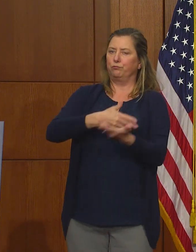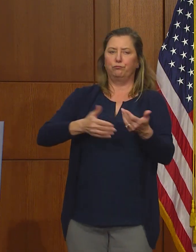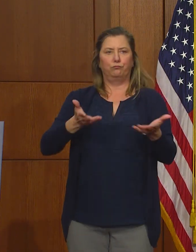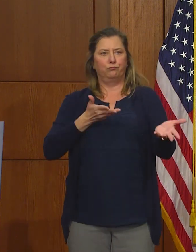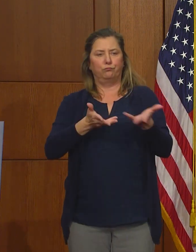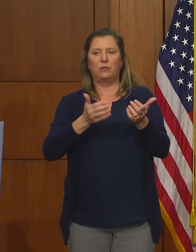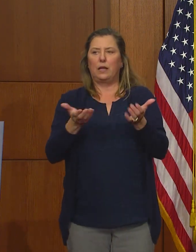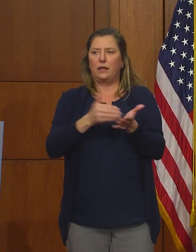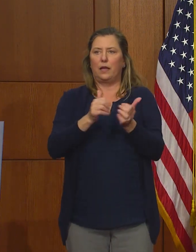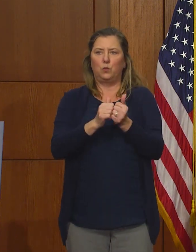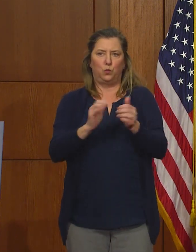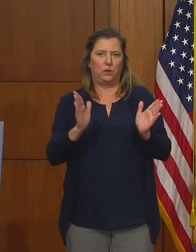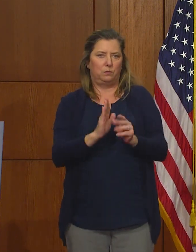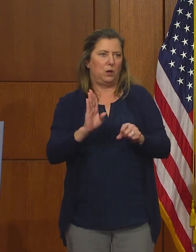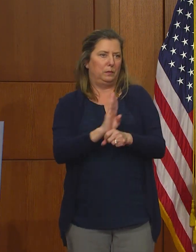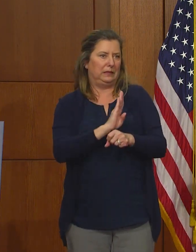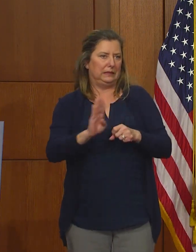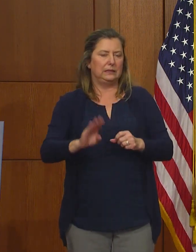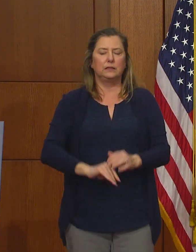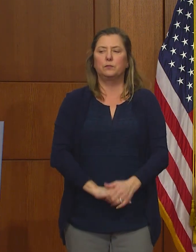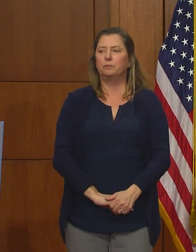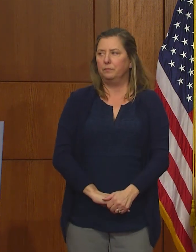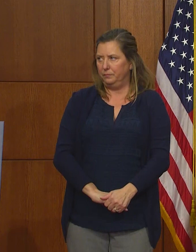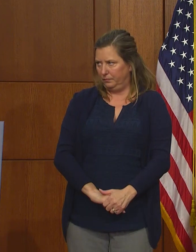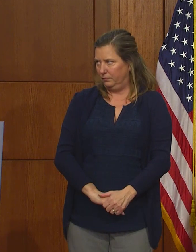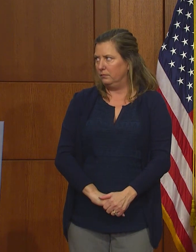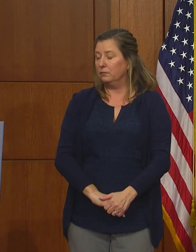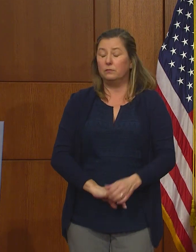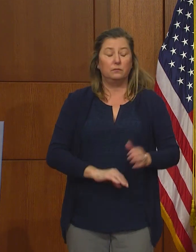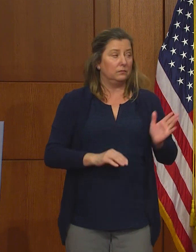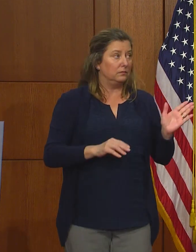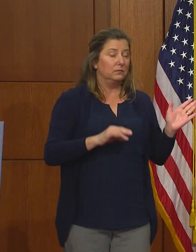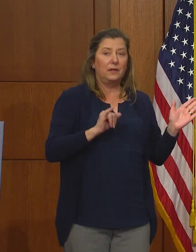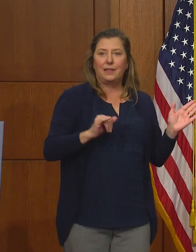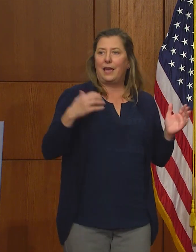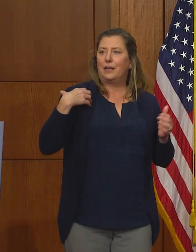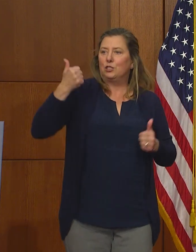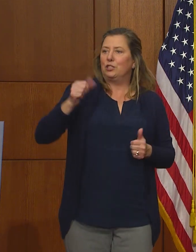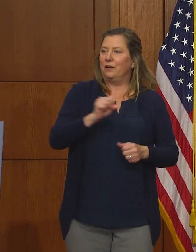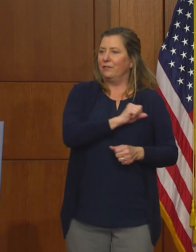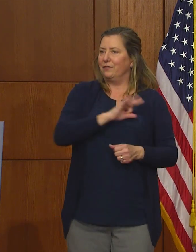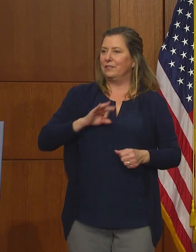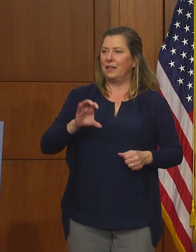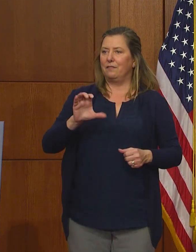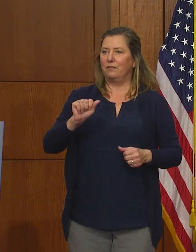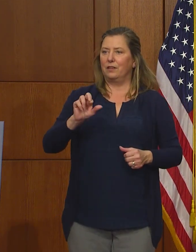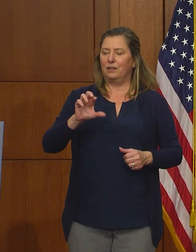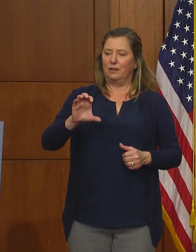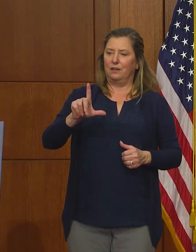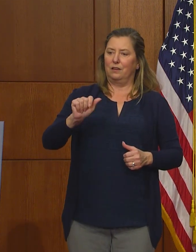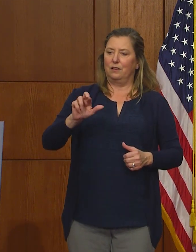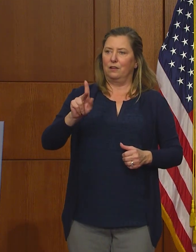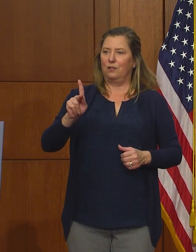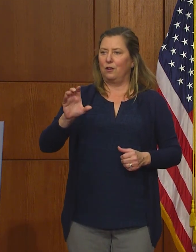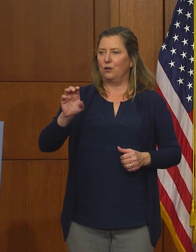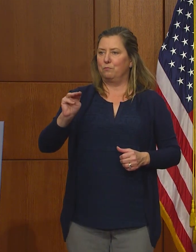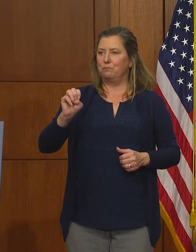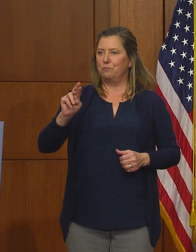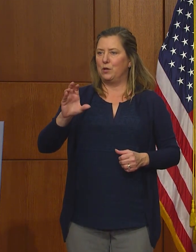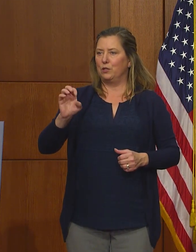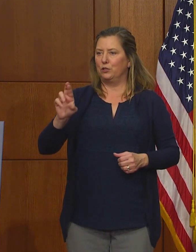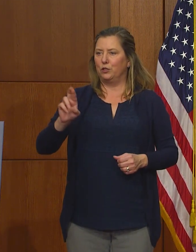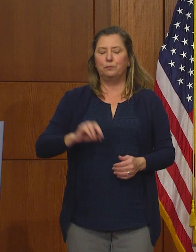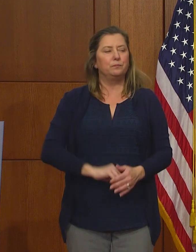small businesses. Thank you. By the way, that was our Chief of Staff, Clark Mercer.